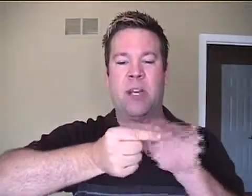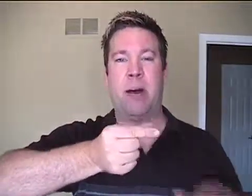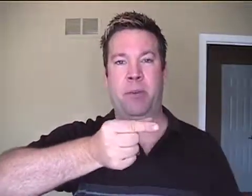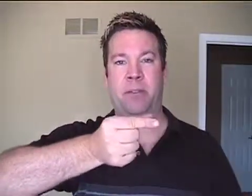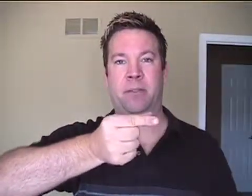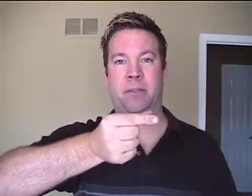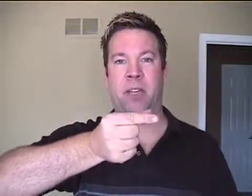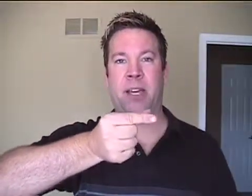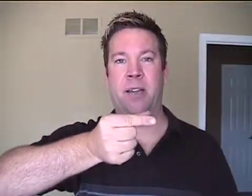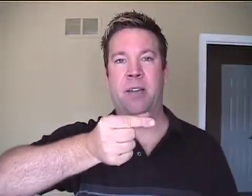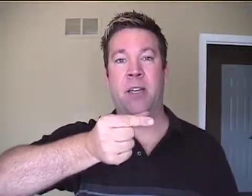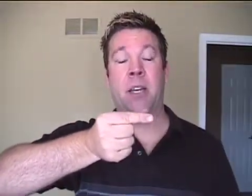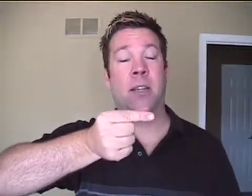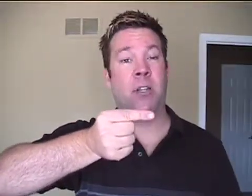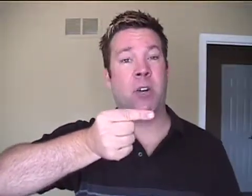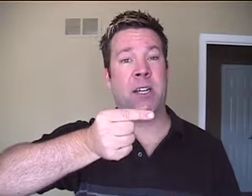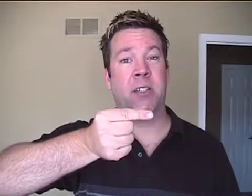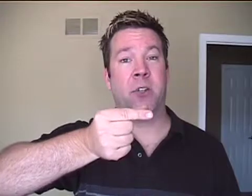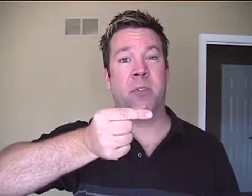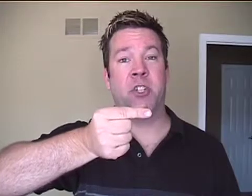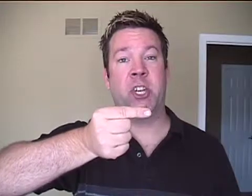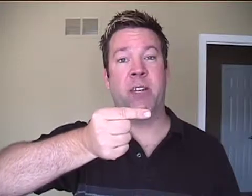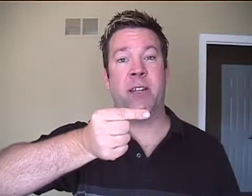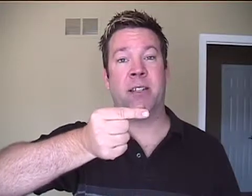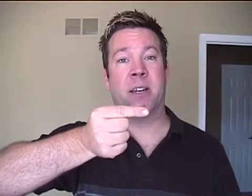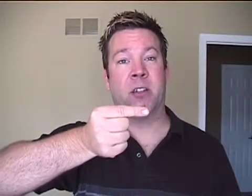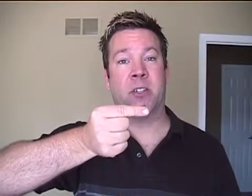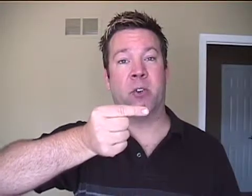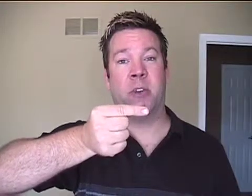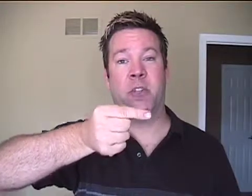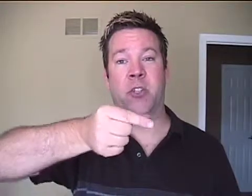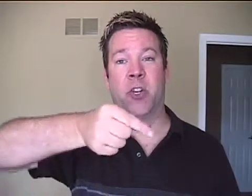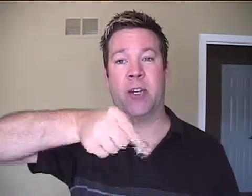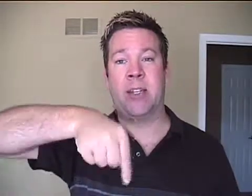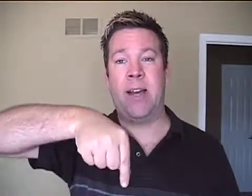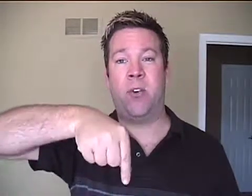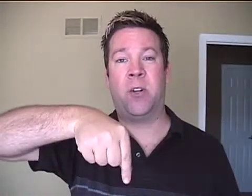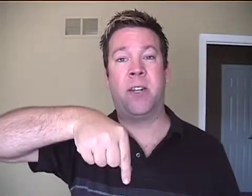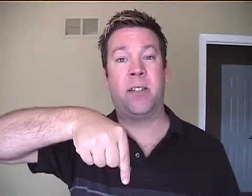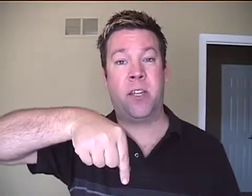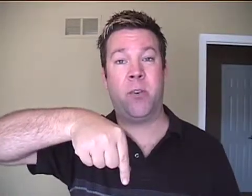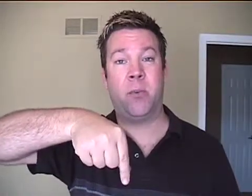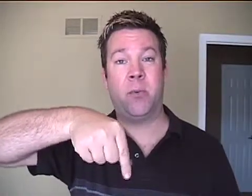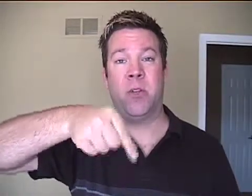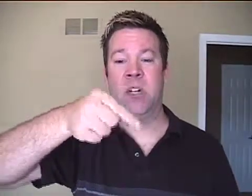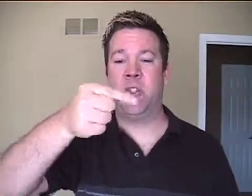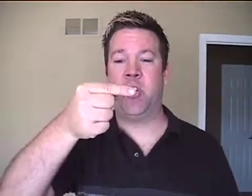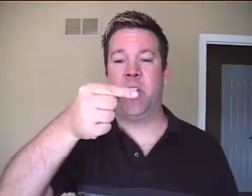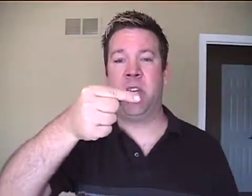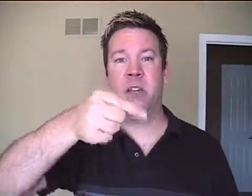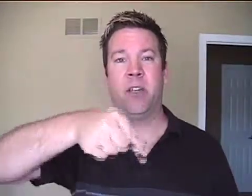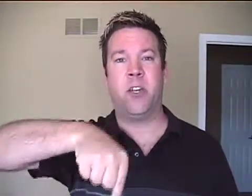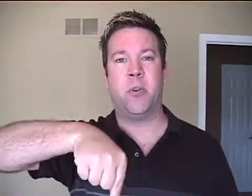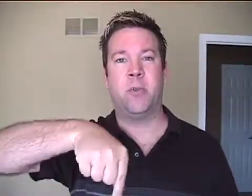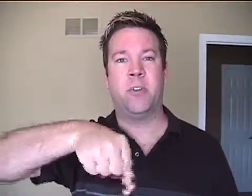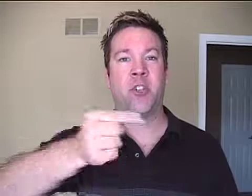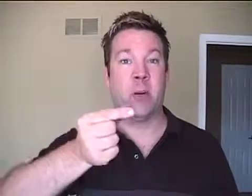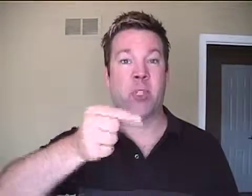up. Okay? A little trick to learn with G is that also if you just turn it down, it's Q. G, Q. Gentleman's